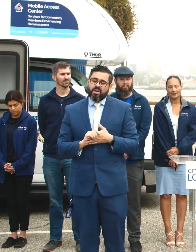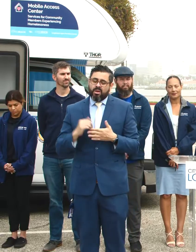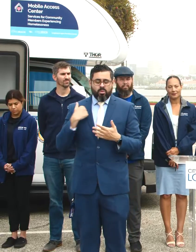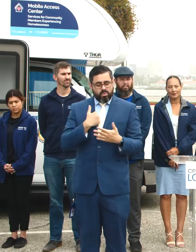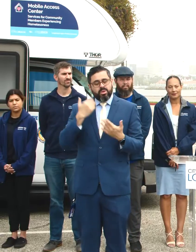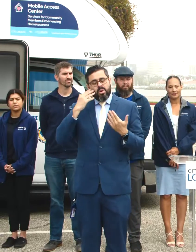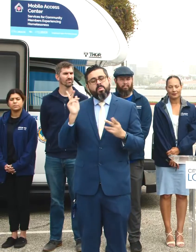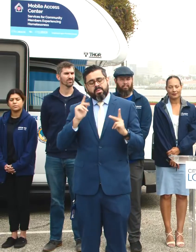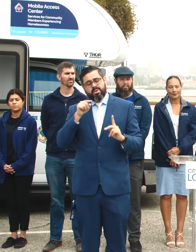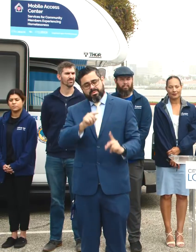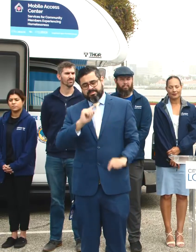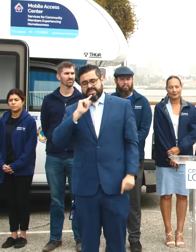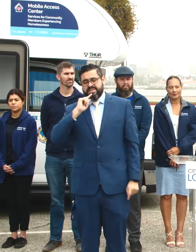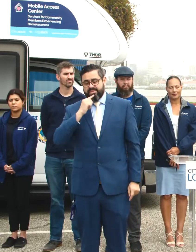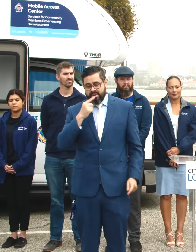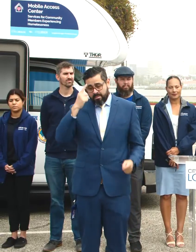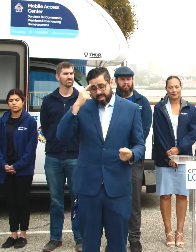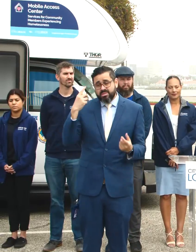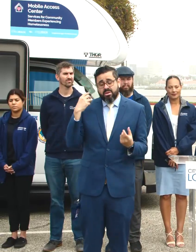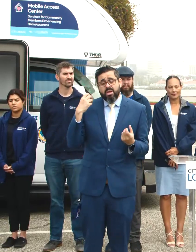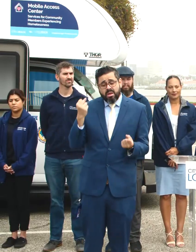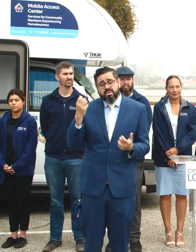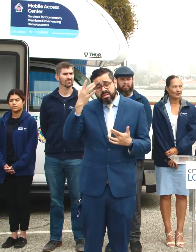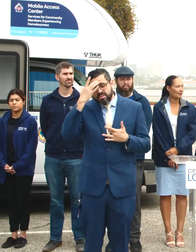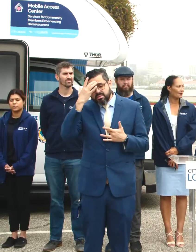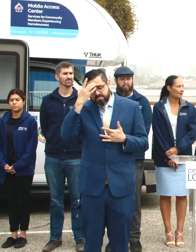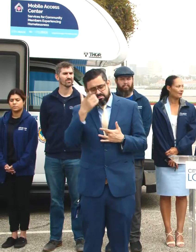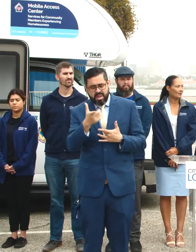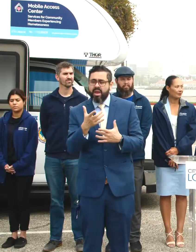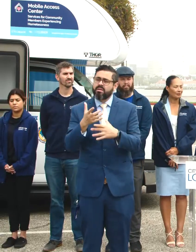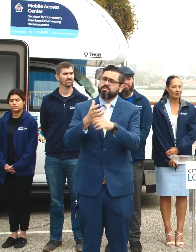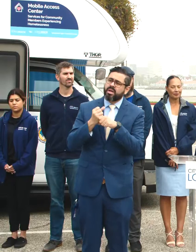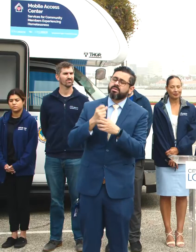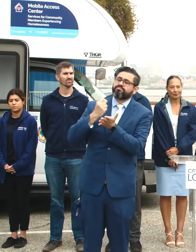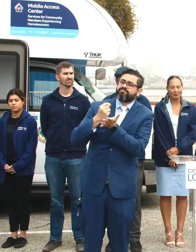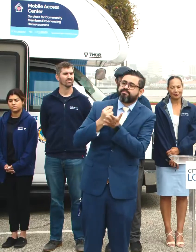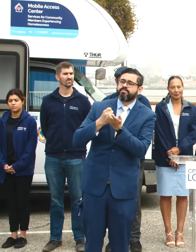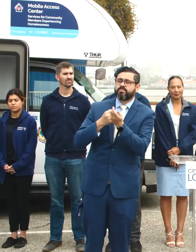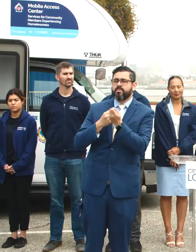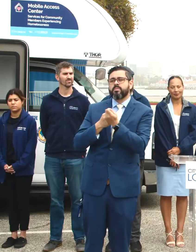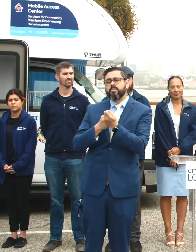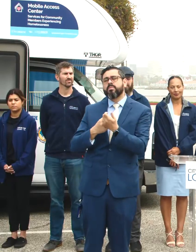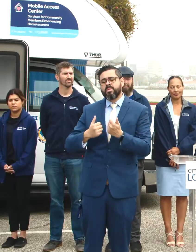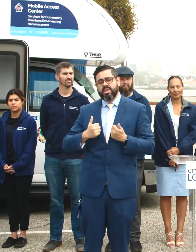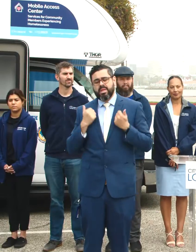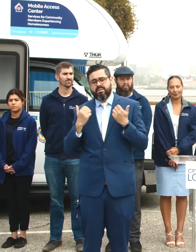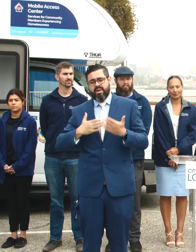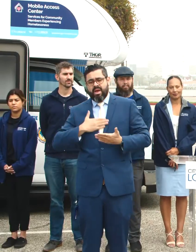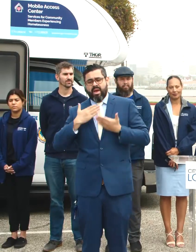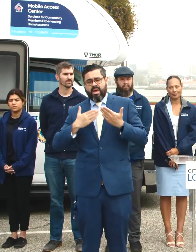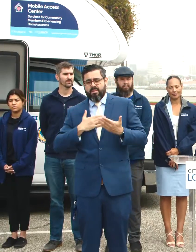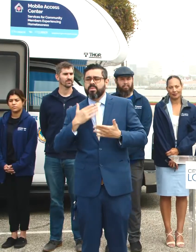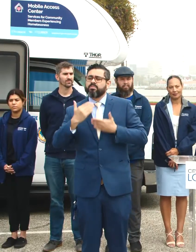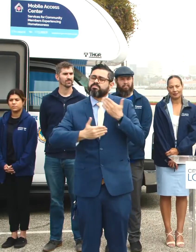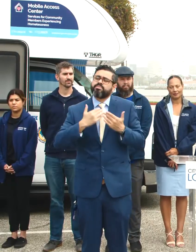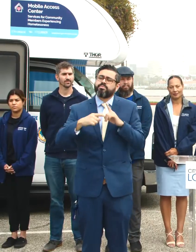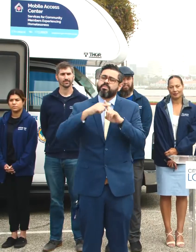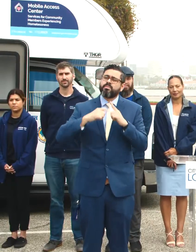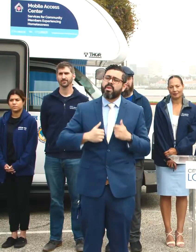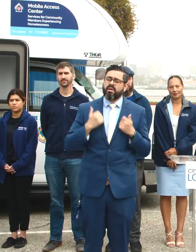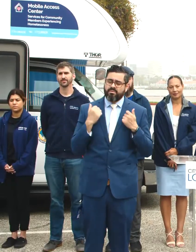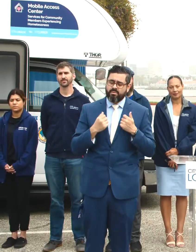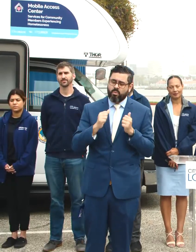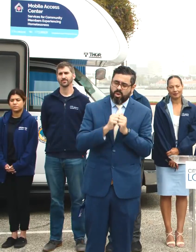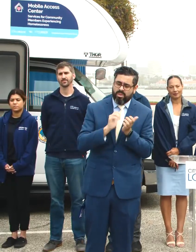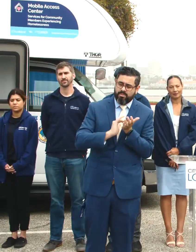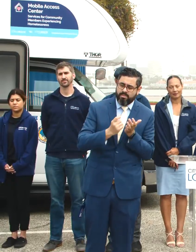even people with severe mental illness can receive the treatment and the support to be able to live happy and productive lives with effective treatment.